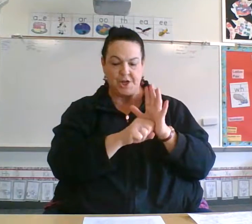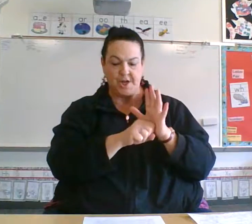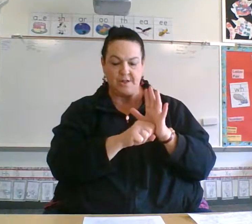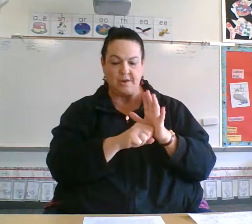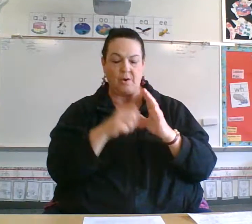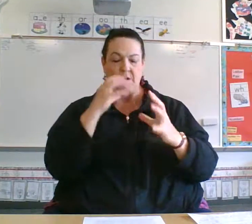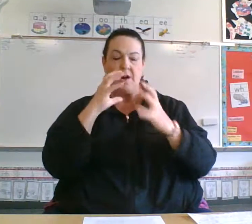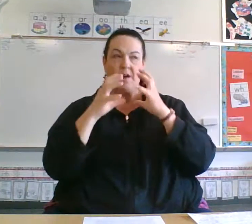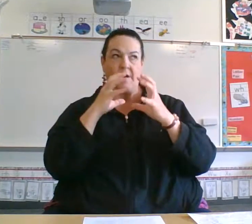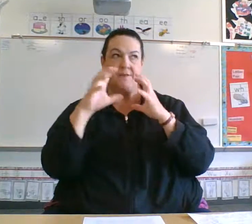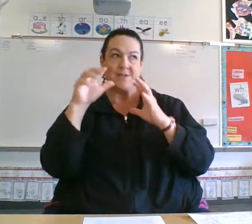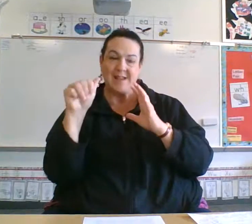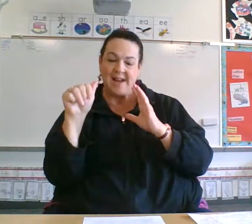conversation